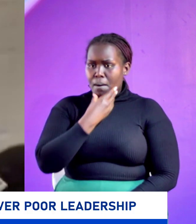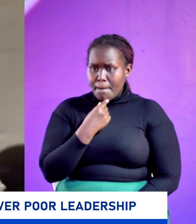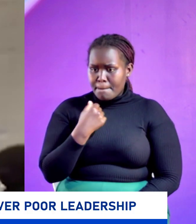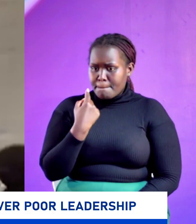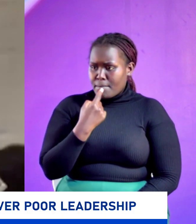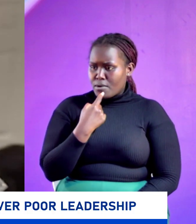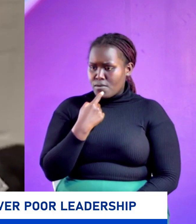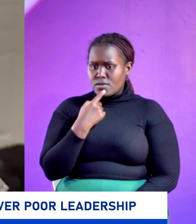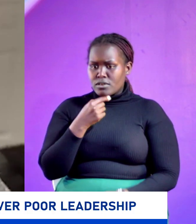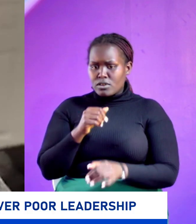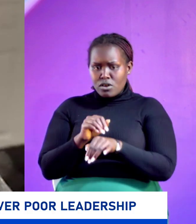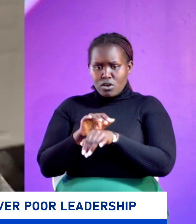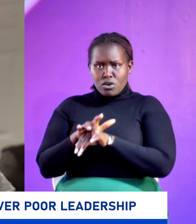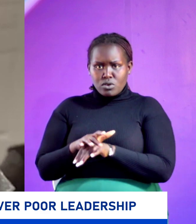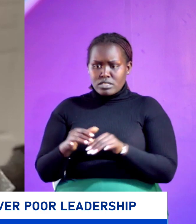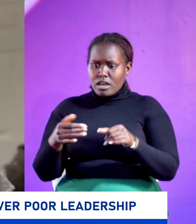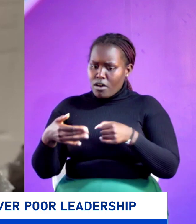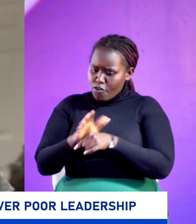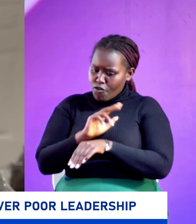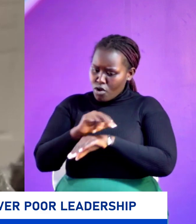a whole nation not to sleep.